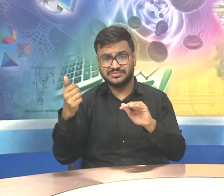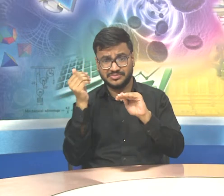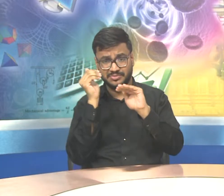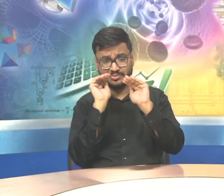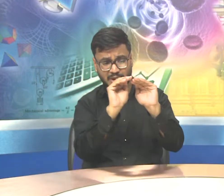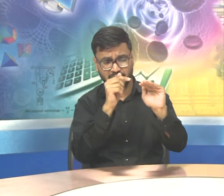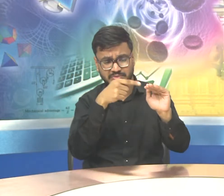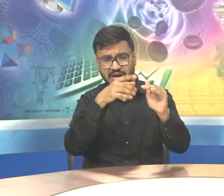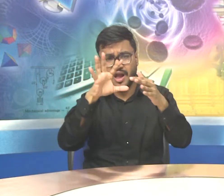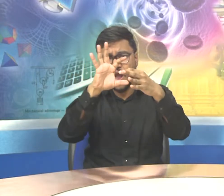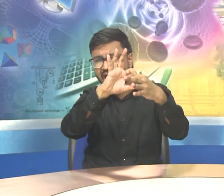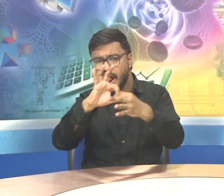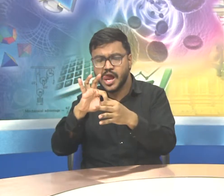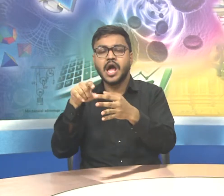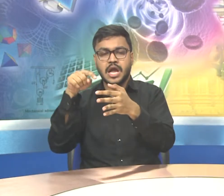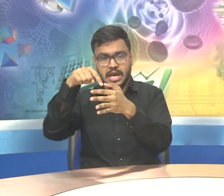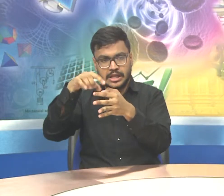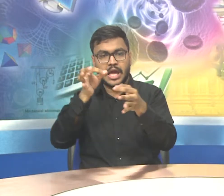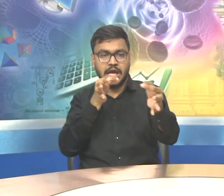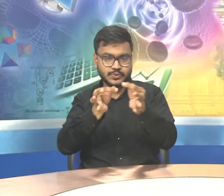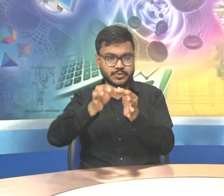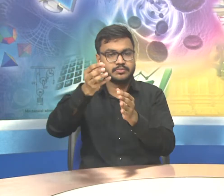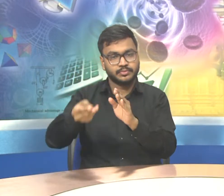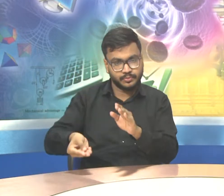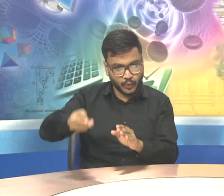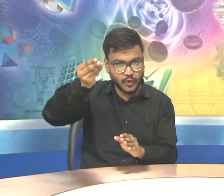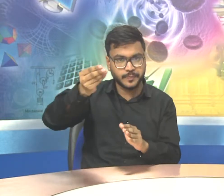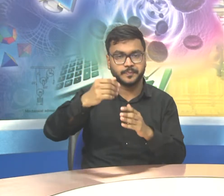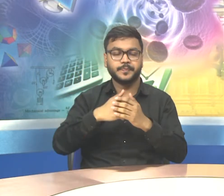He or she is indirectly elected.